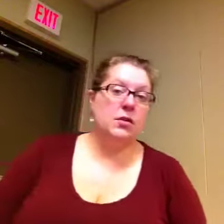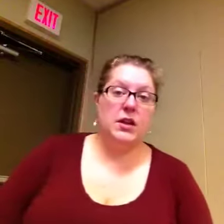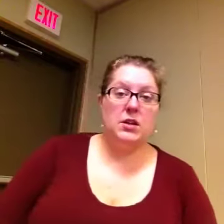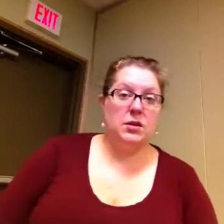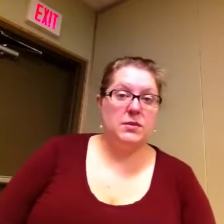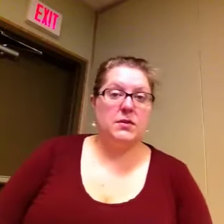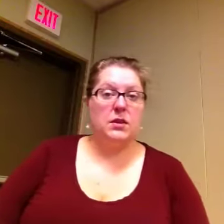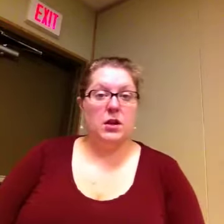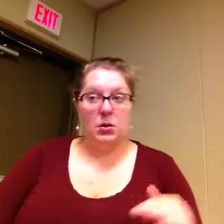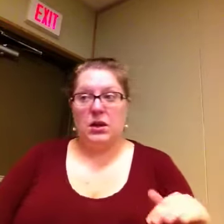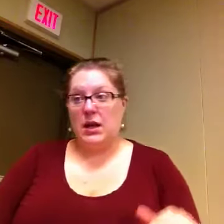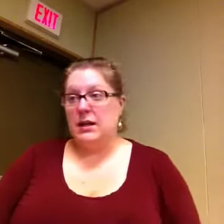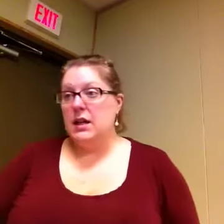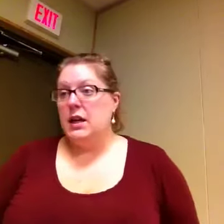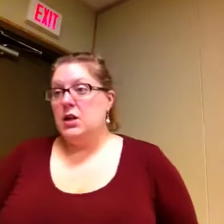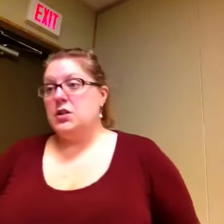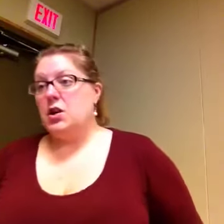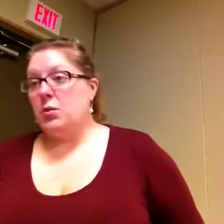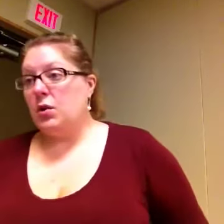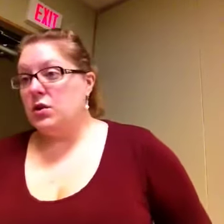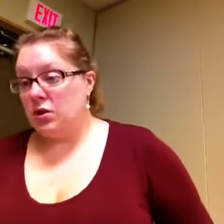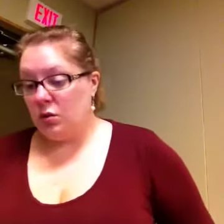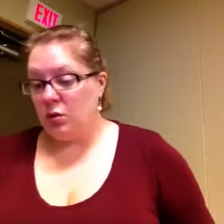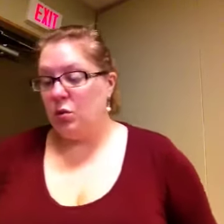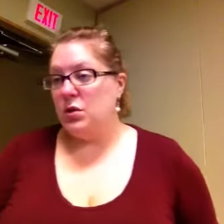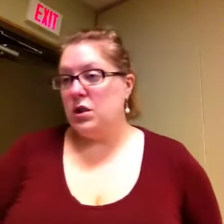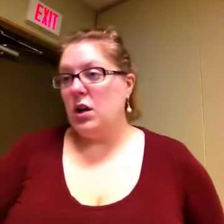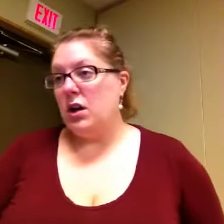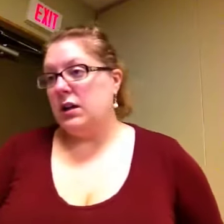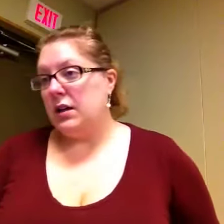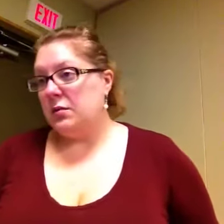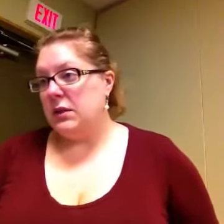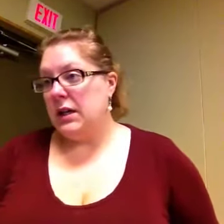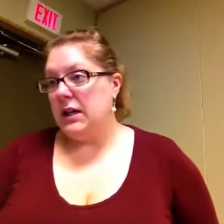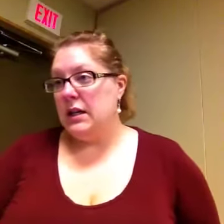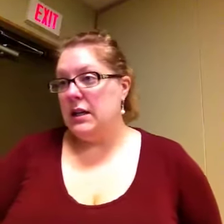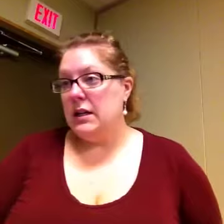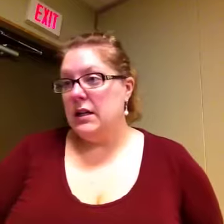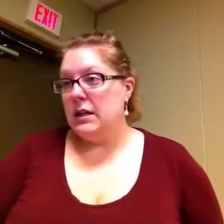think in terms of the lower line. So we're going to the oohs on letter B.